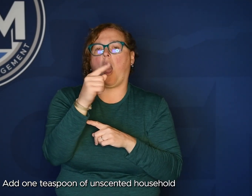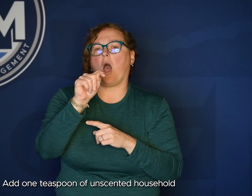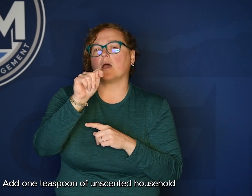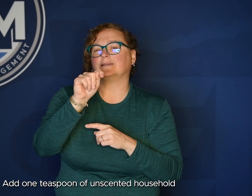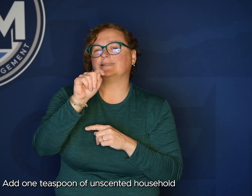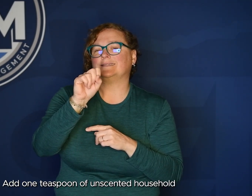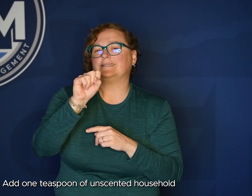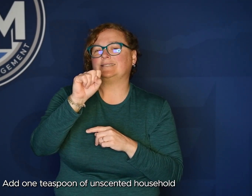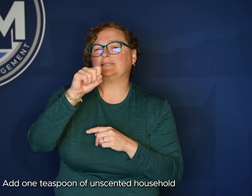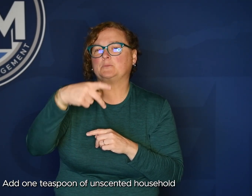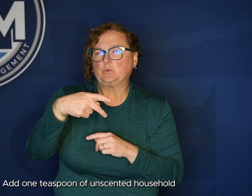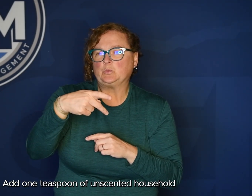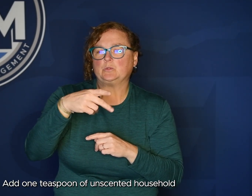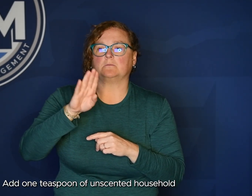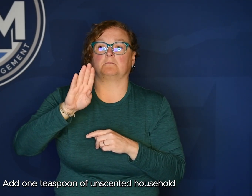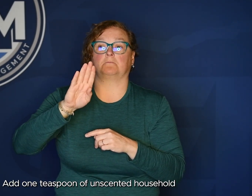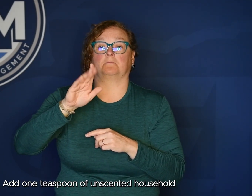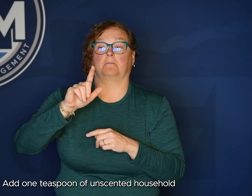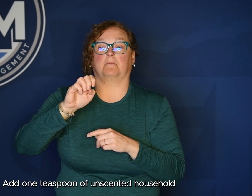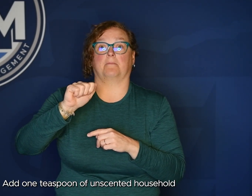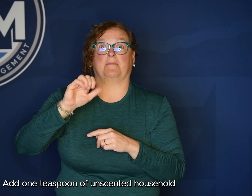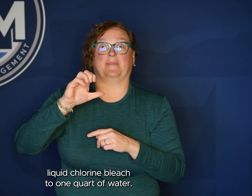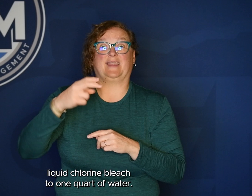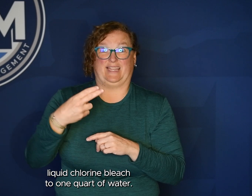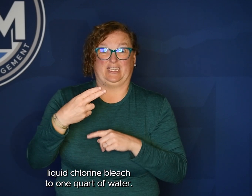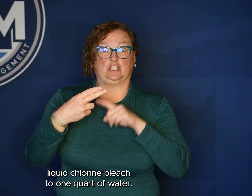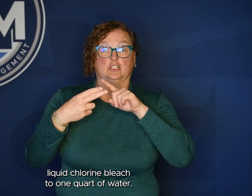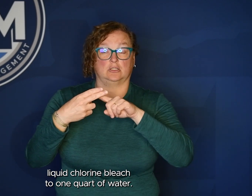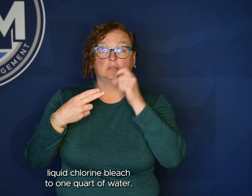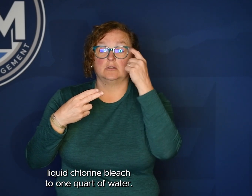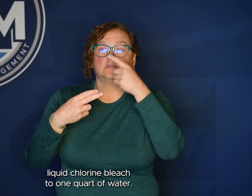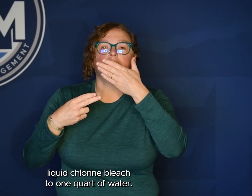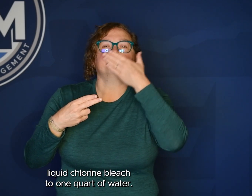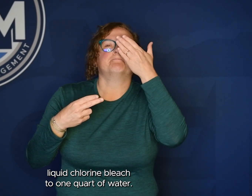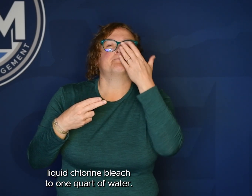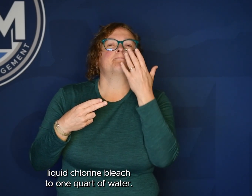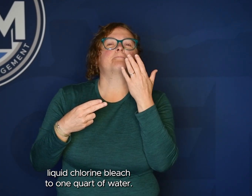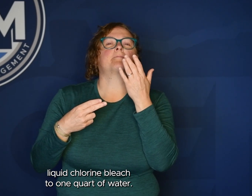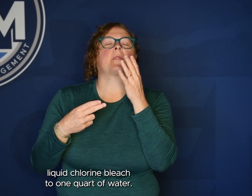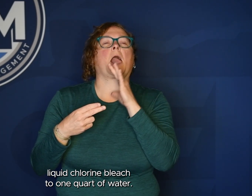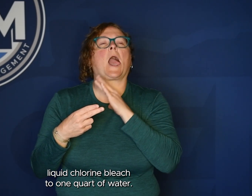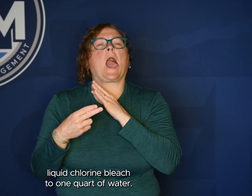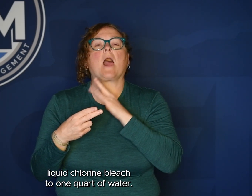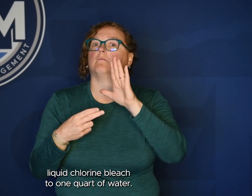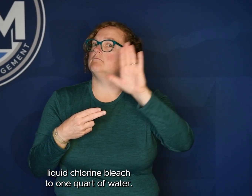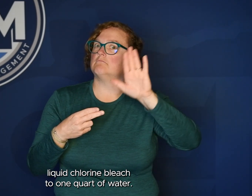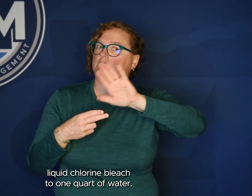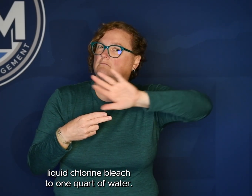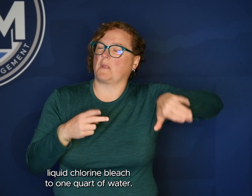Add 1 teaspoon of unscented household liquid chlorine bleach to 1 quart of water.